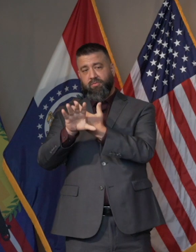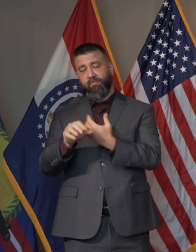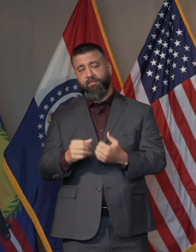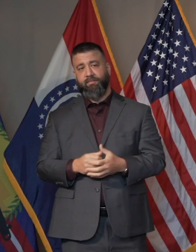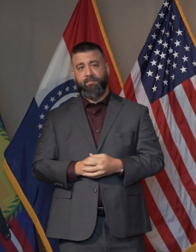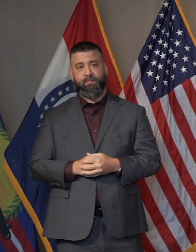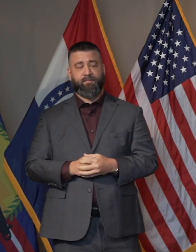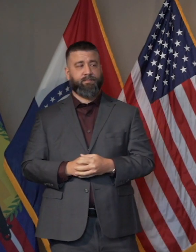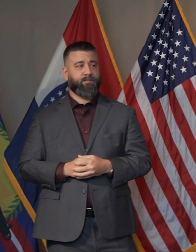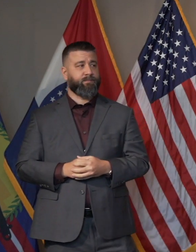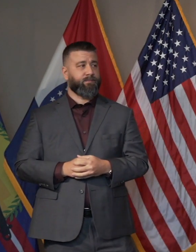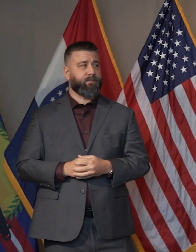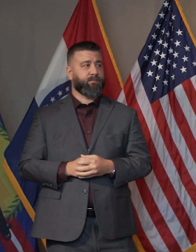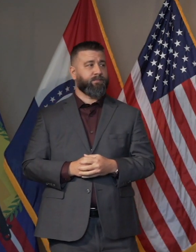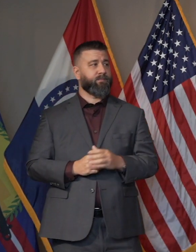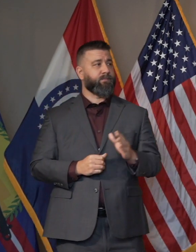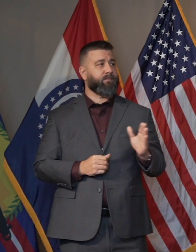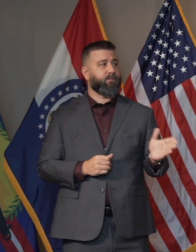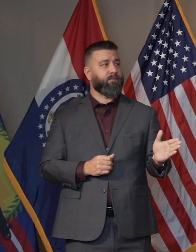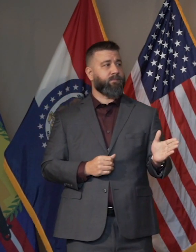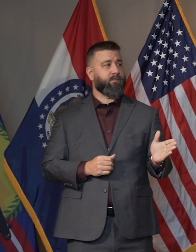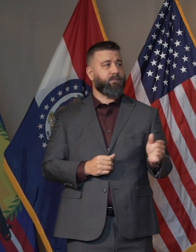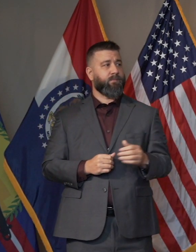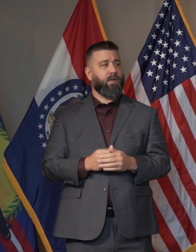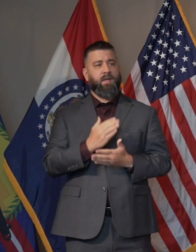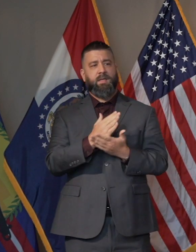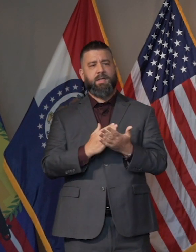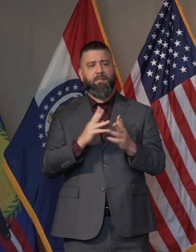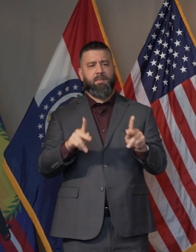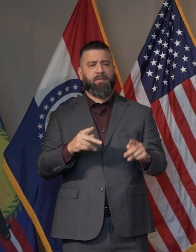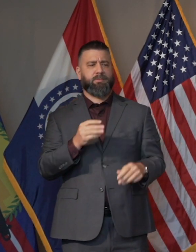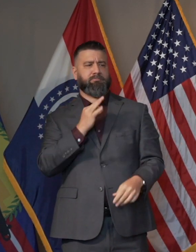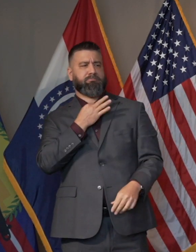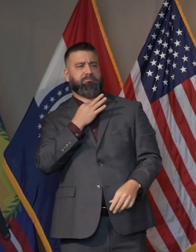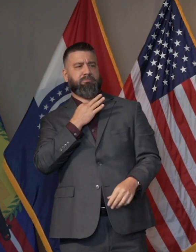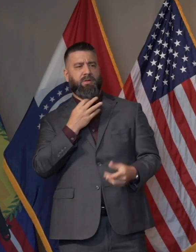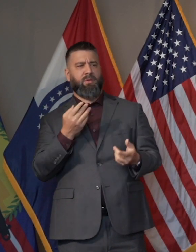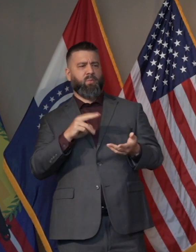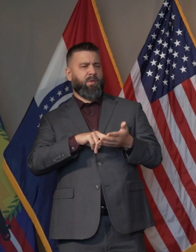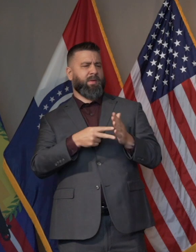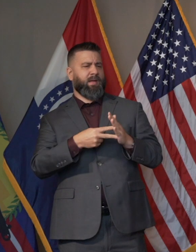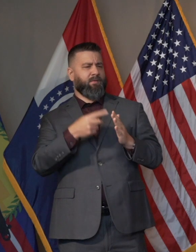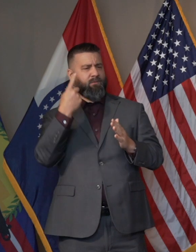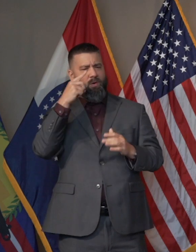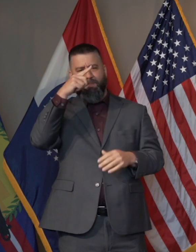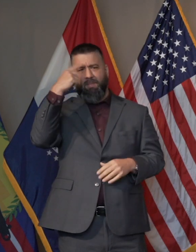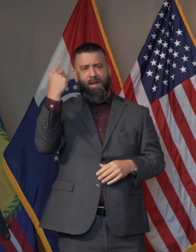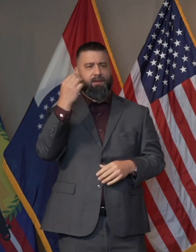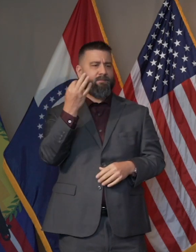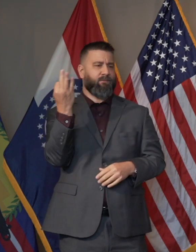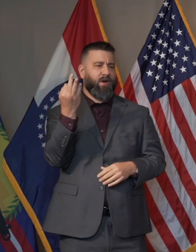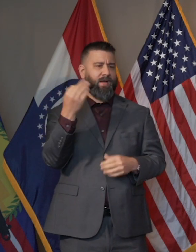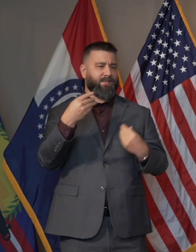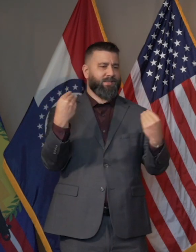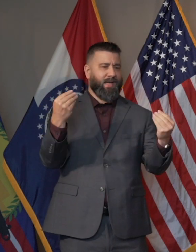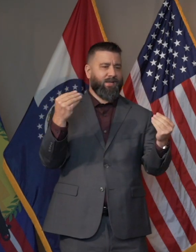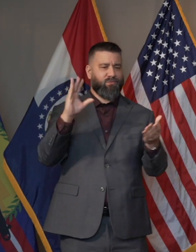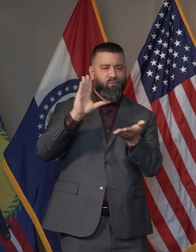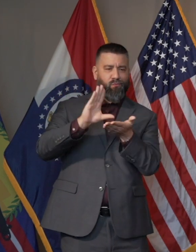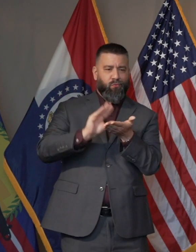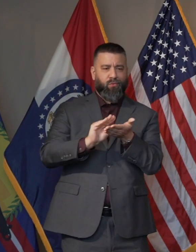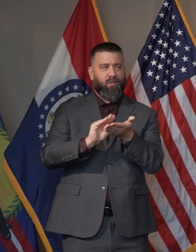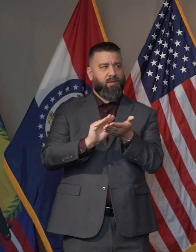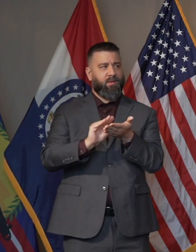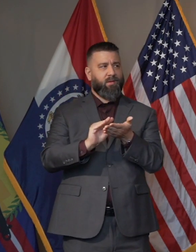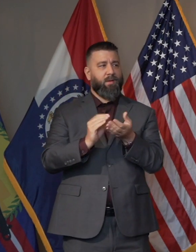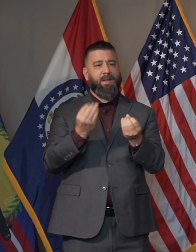want to know what this means for Black Friday sales. As far as this, we know a lot of people go to the stores and spend